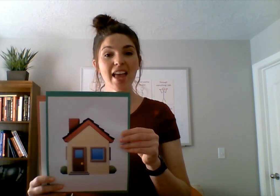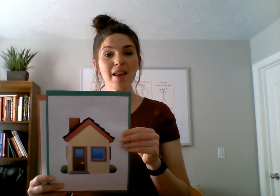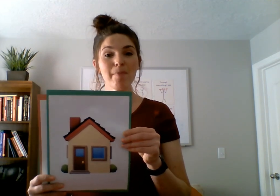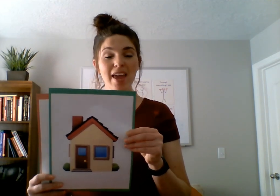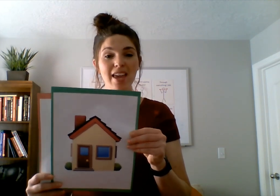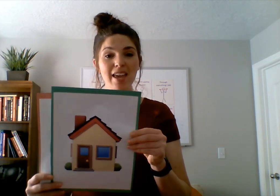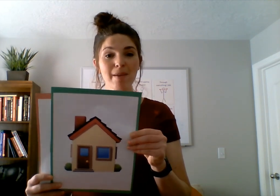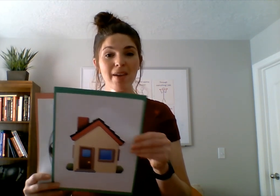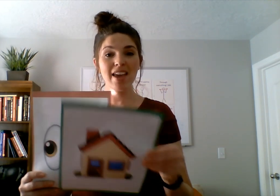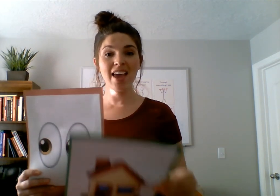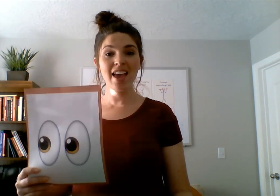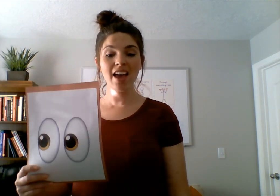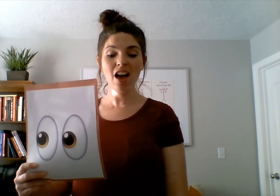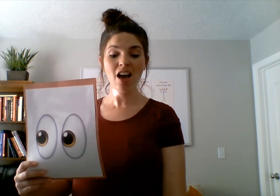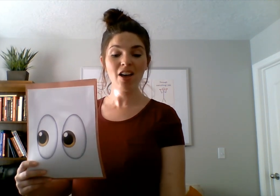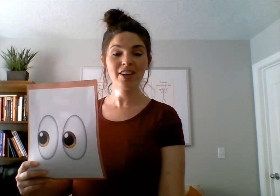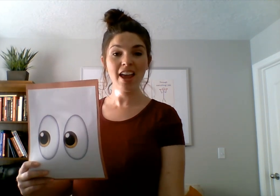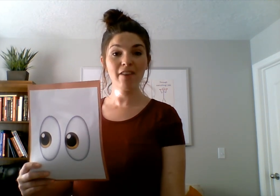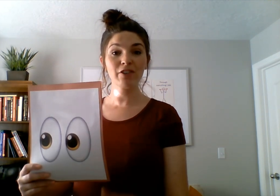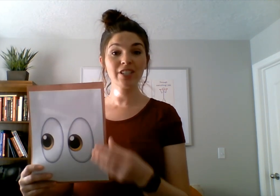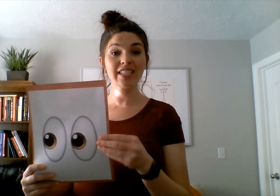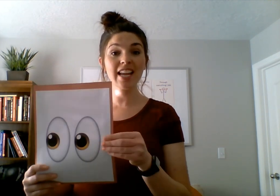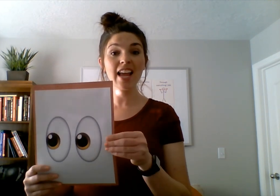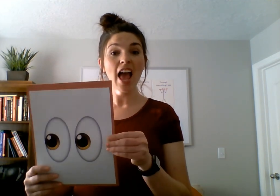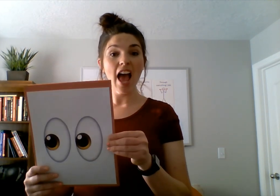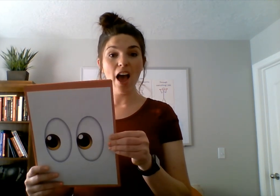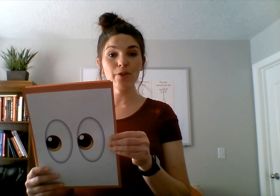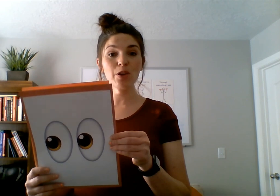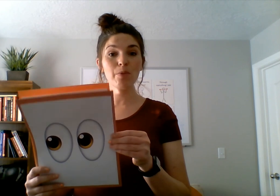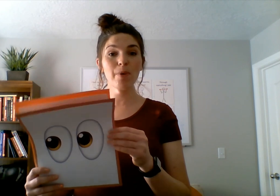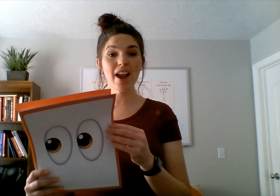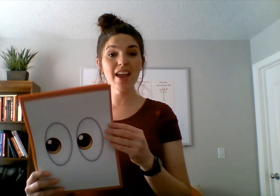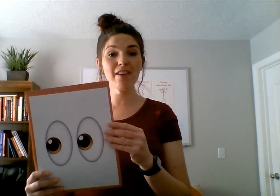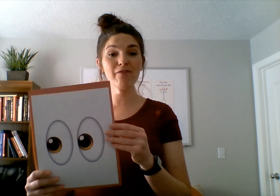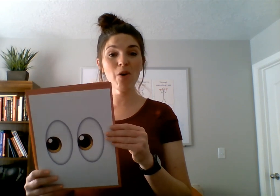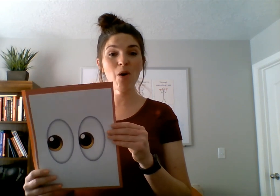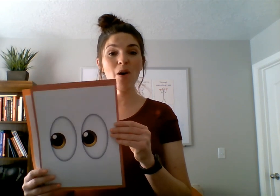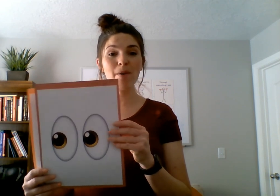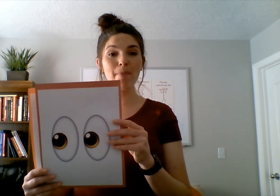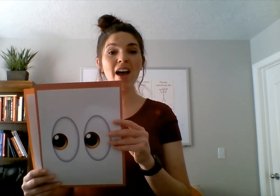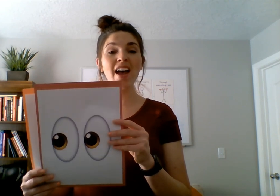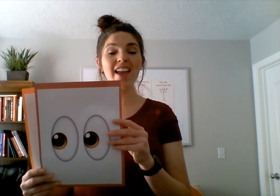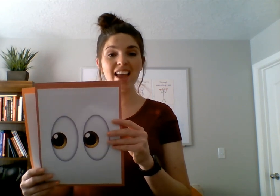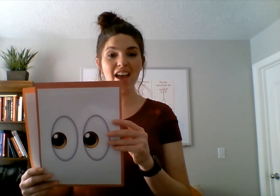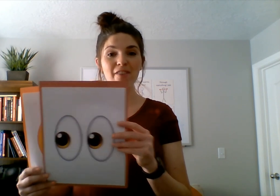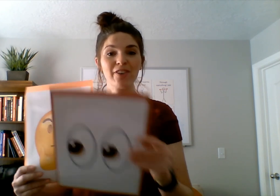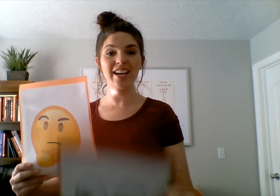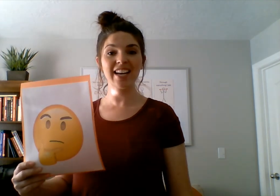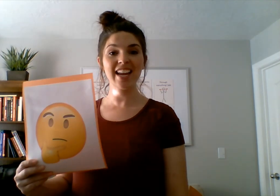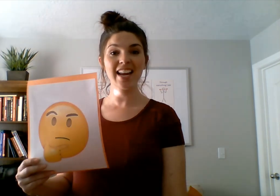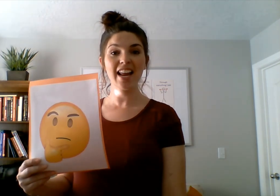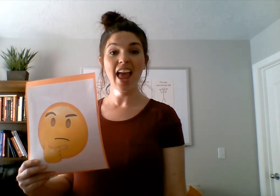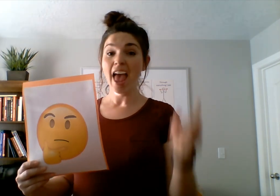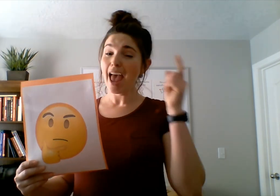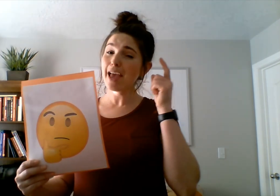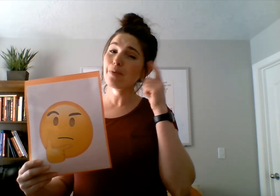maybe I'll never see how you paid for my every need and